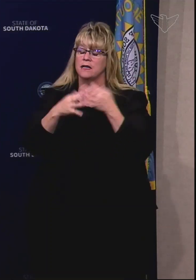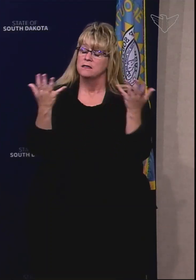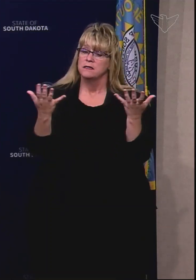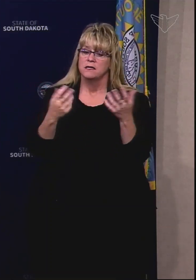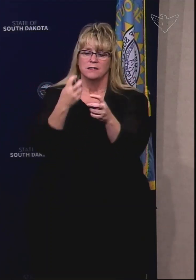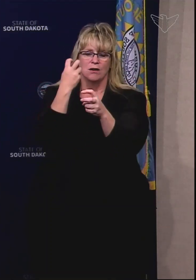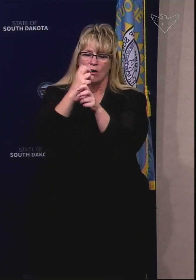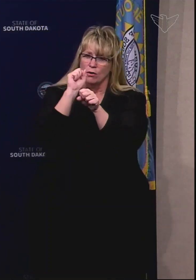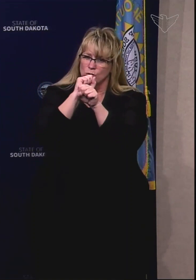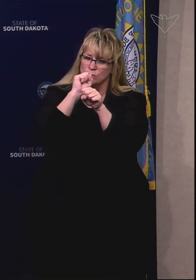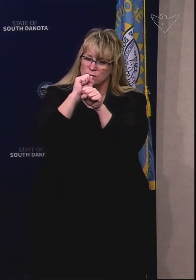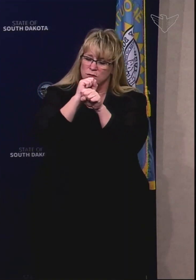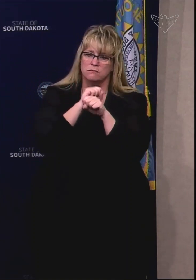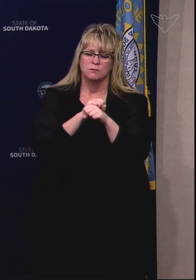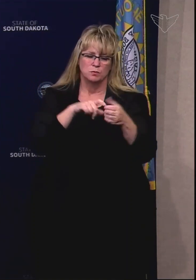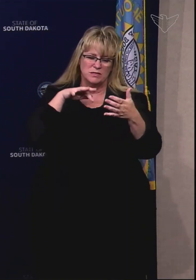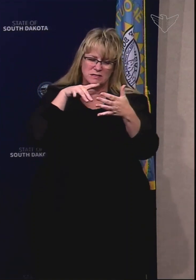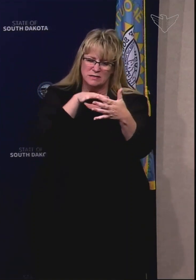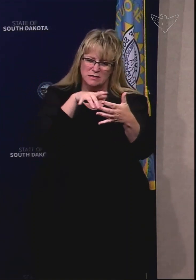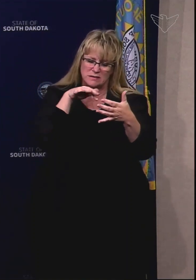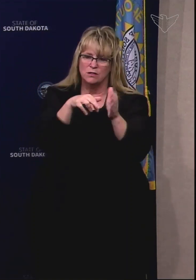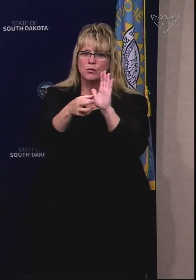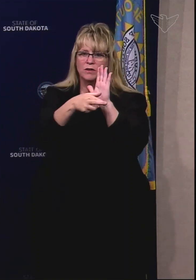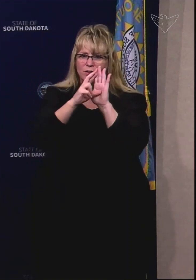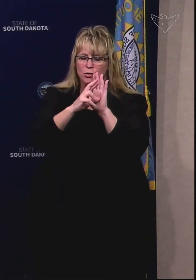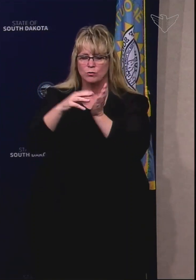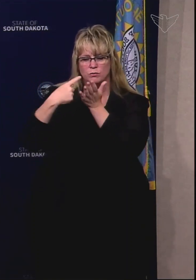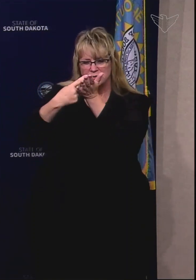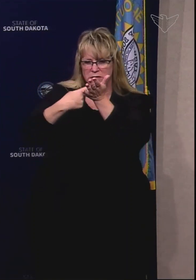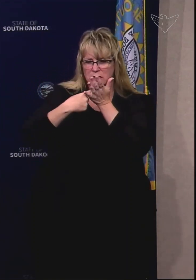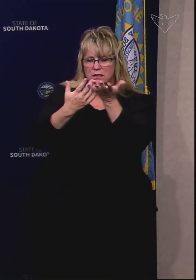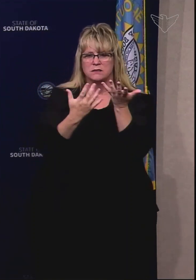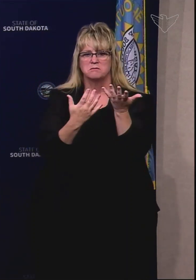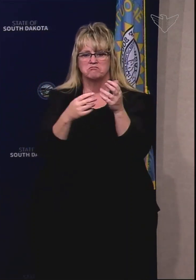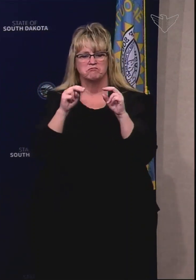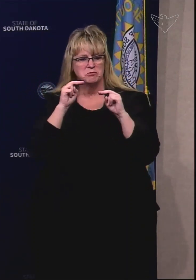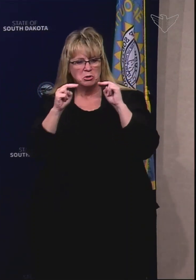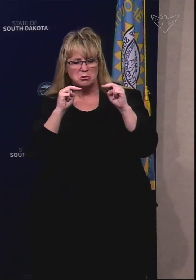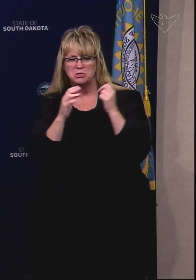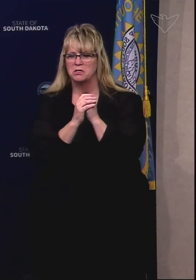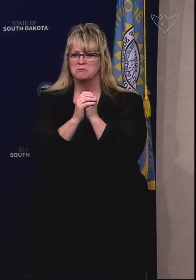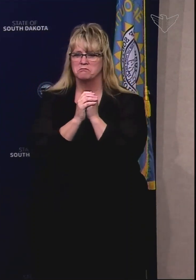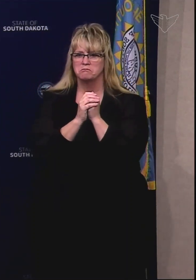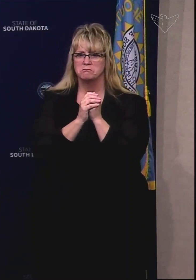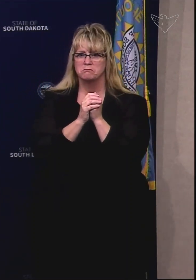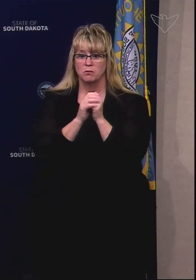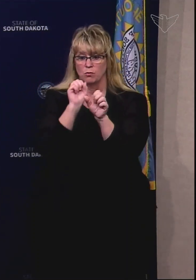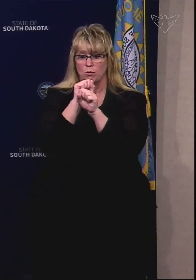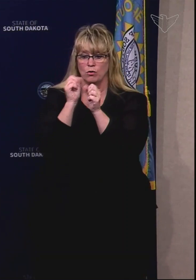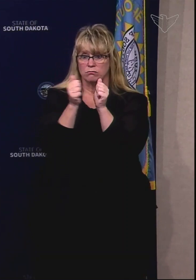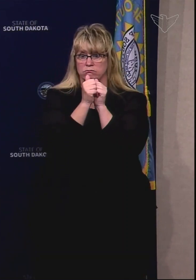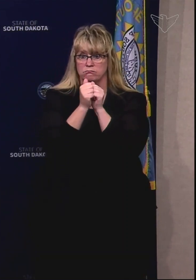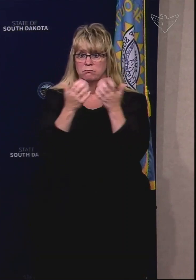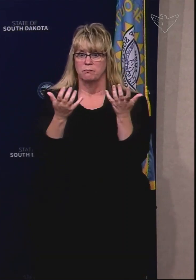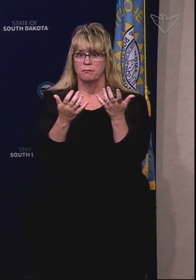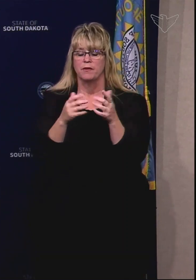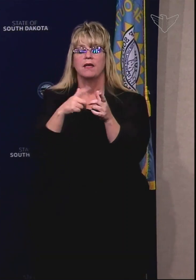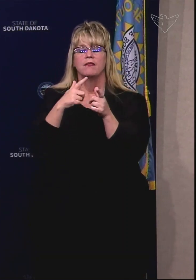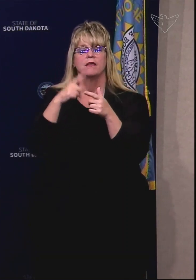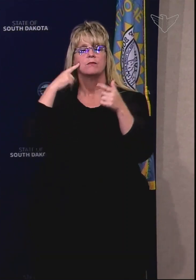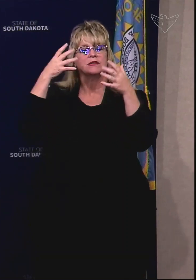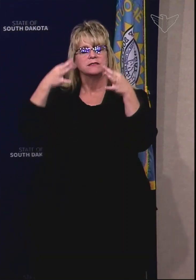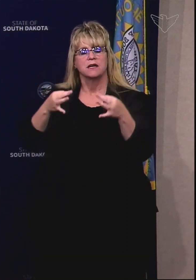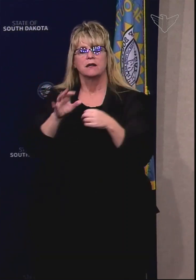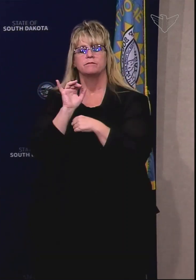work. We study, we review, we debate, we negotiate, and we accommodate. Then we decide